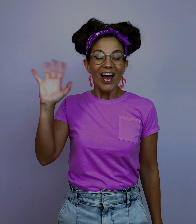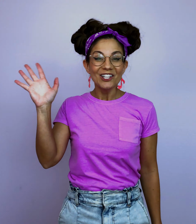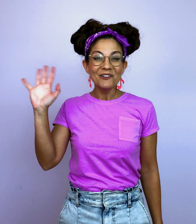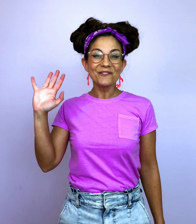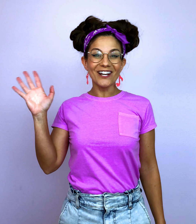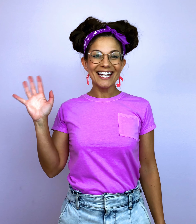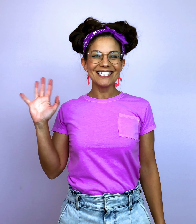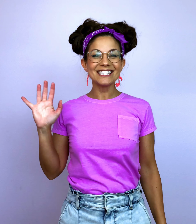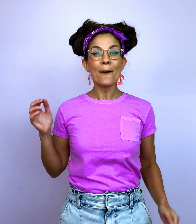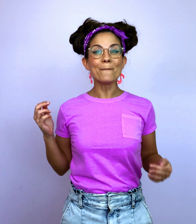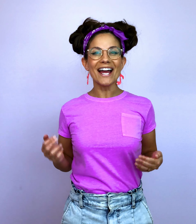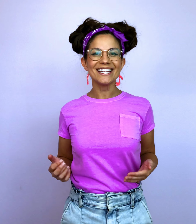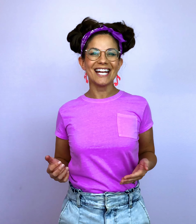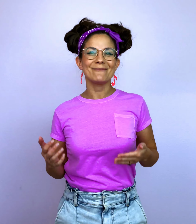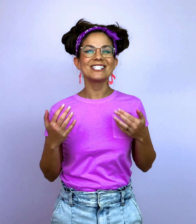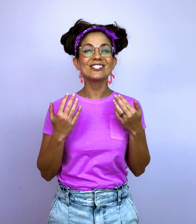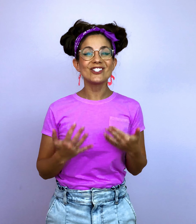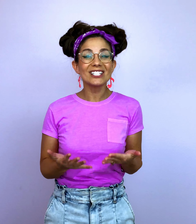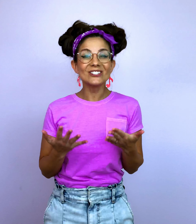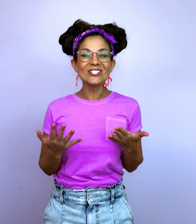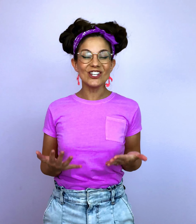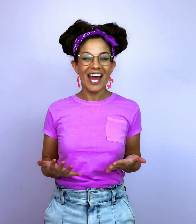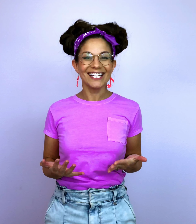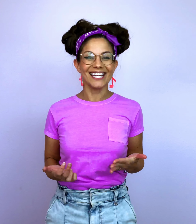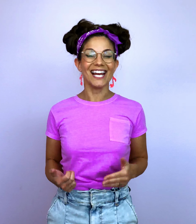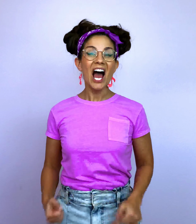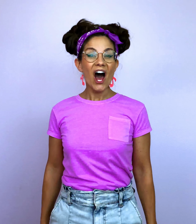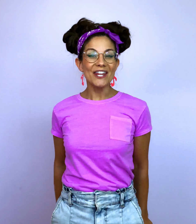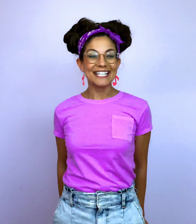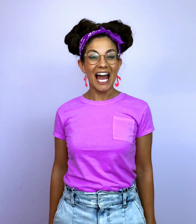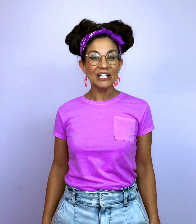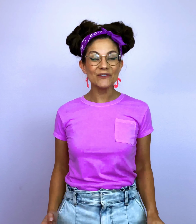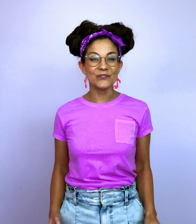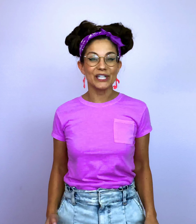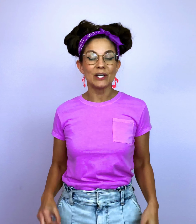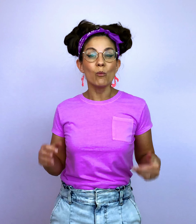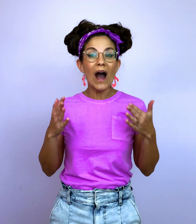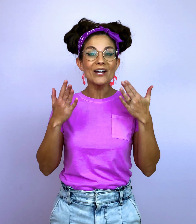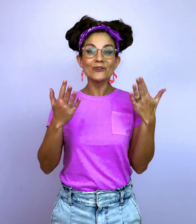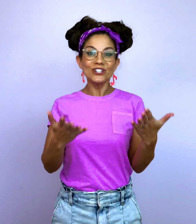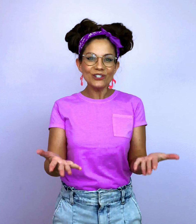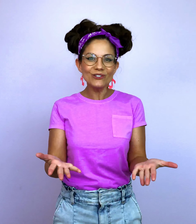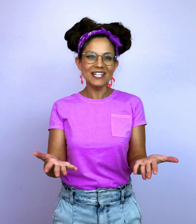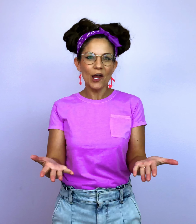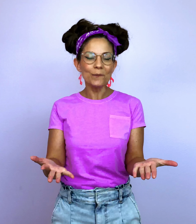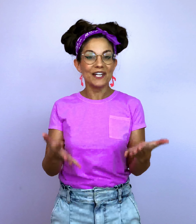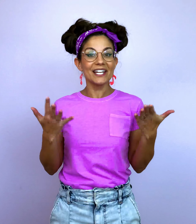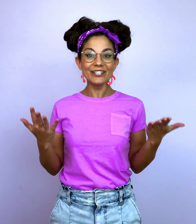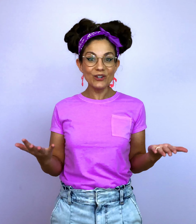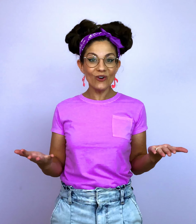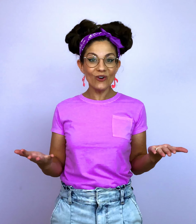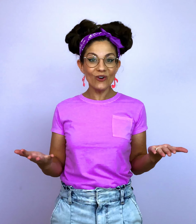Hello, friends. My name is Jingle Jacqui. On the count of three, why don't you tell me your